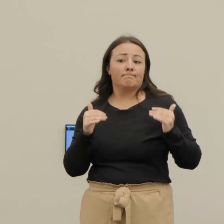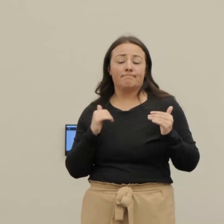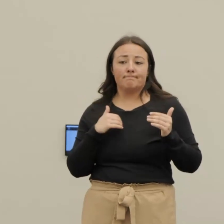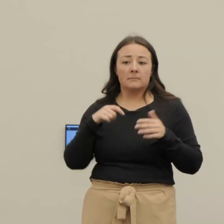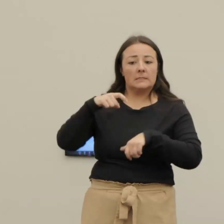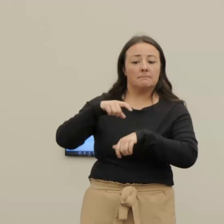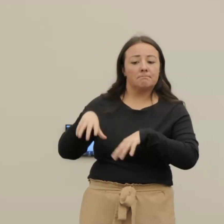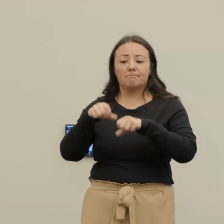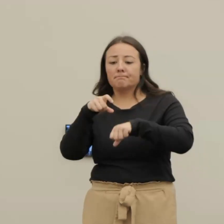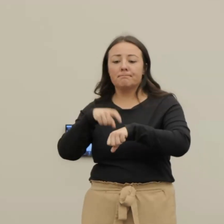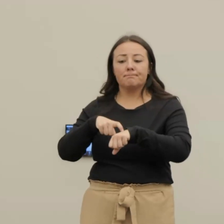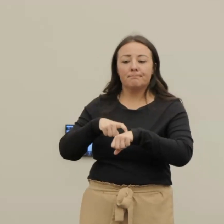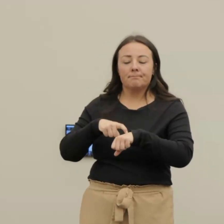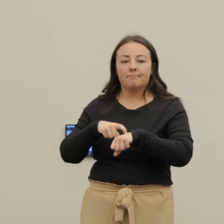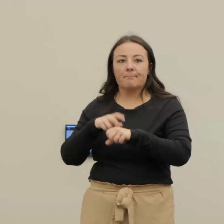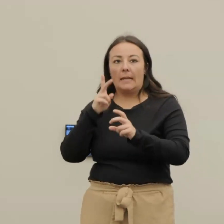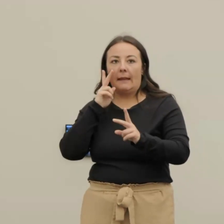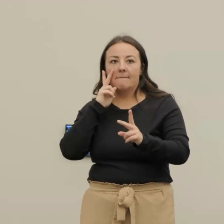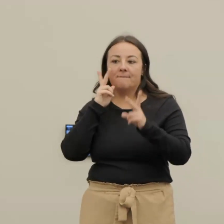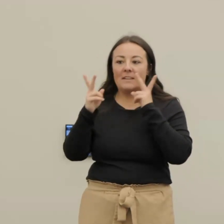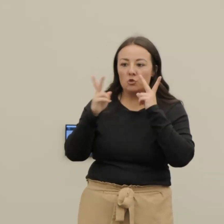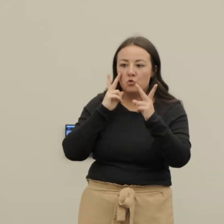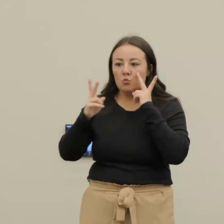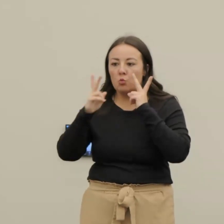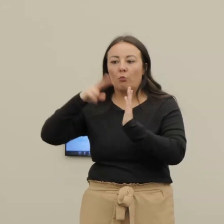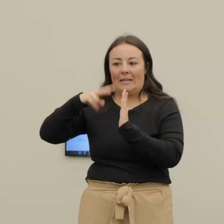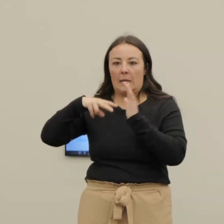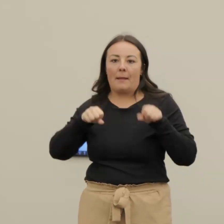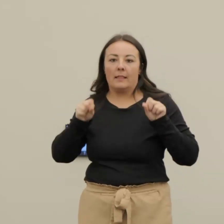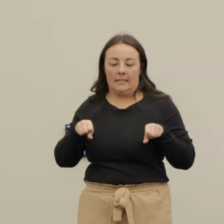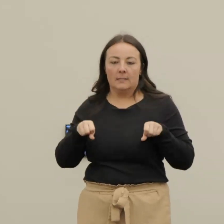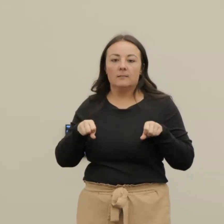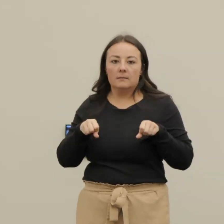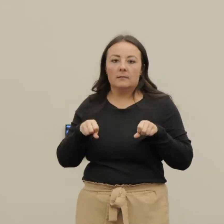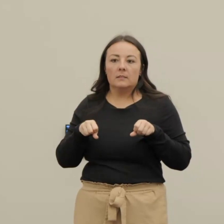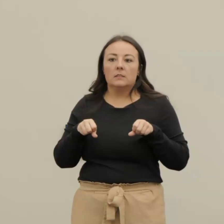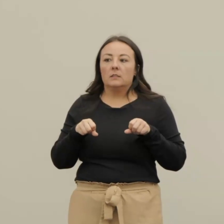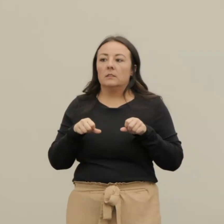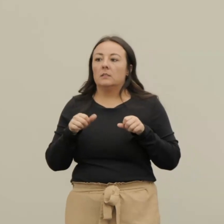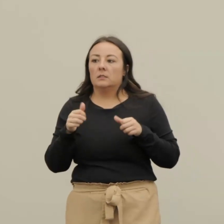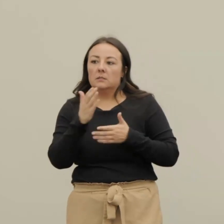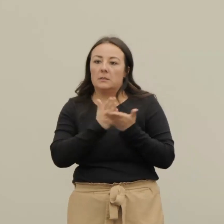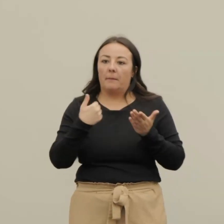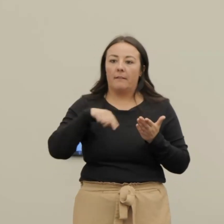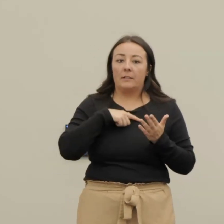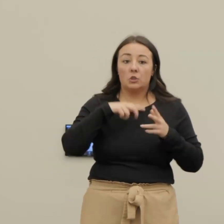into visual readability, not talking about plain language, but for those of us that are reading with our eyes,